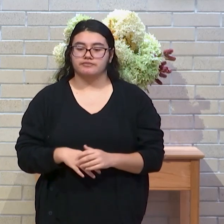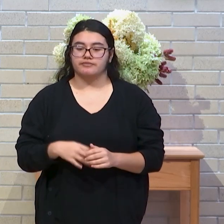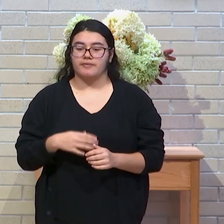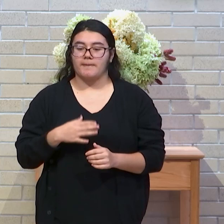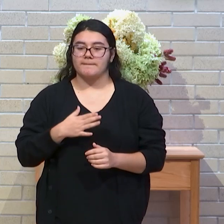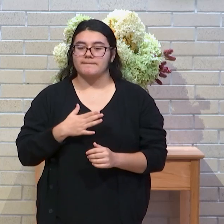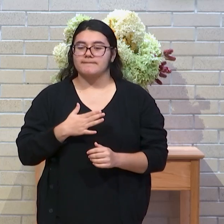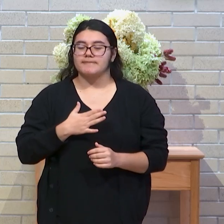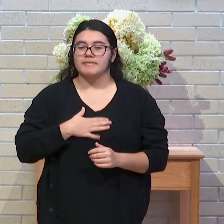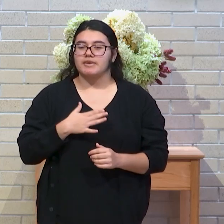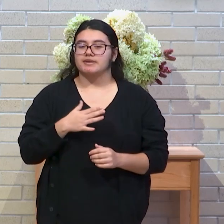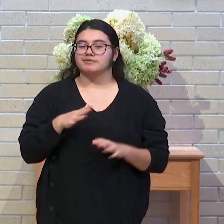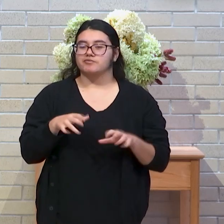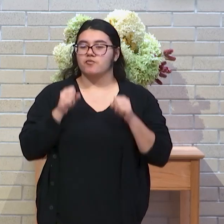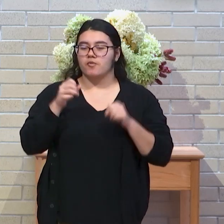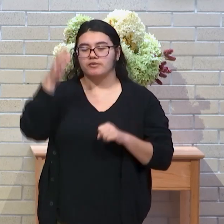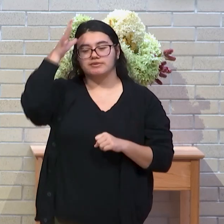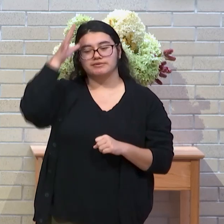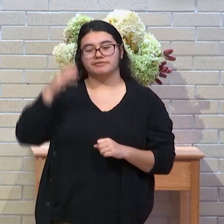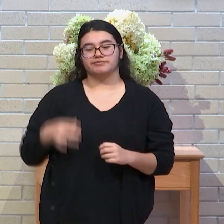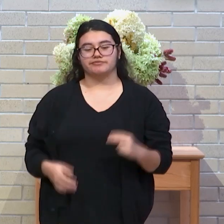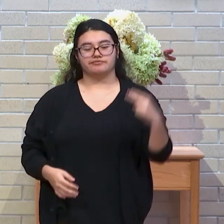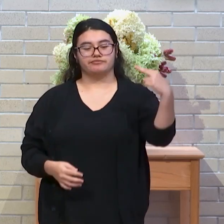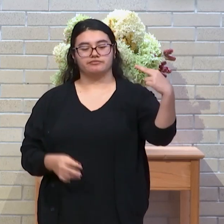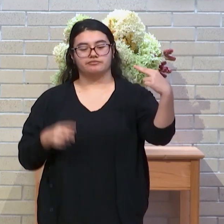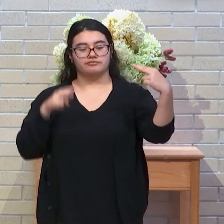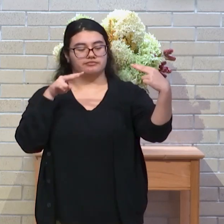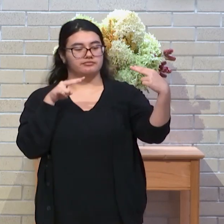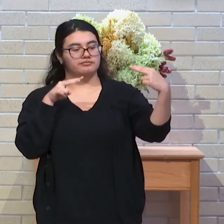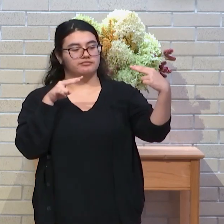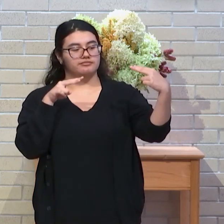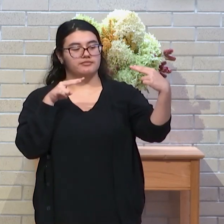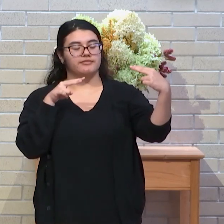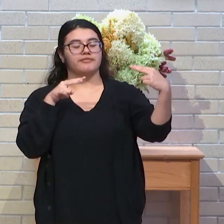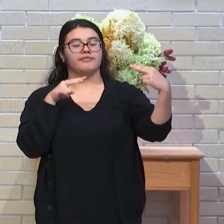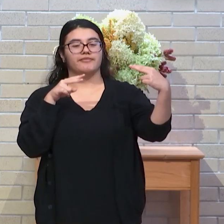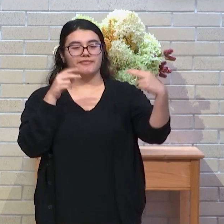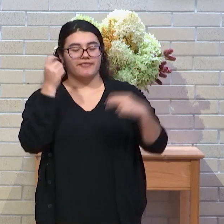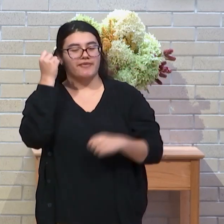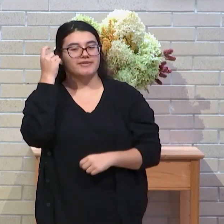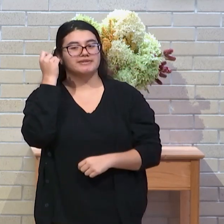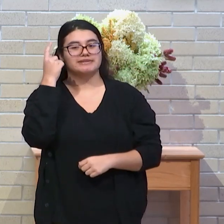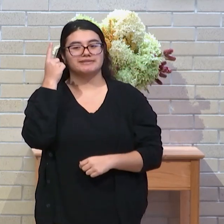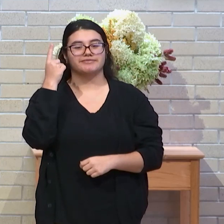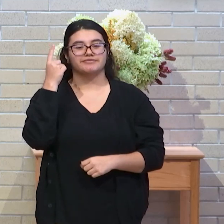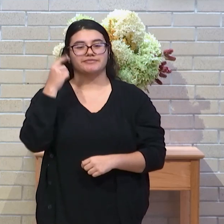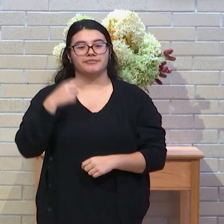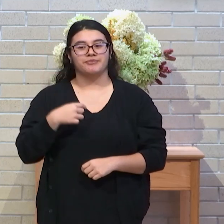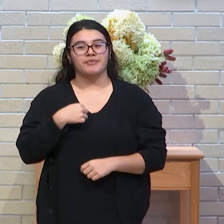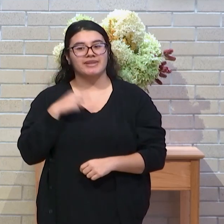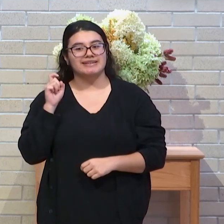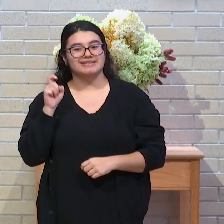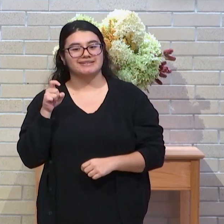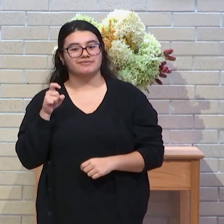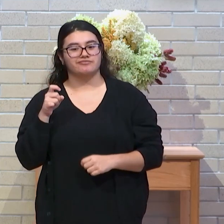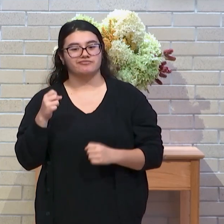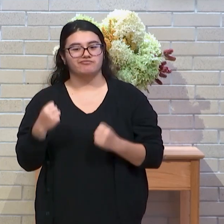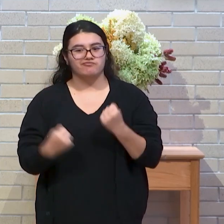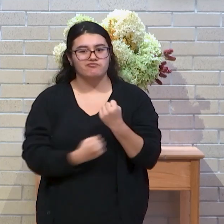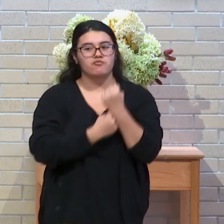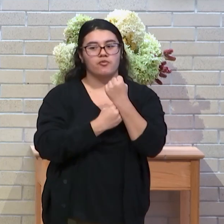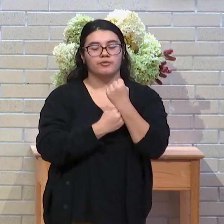just took me by the hand and essentially dragged me the rest of the way. Okay, it wasn't quite a drag, but I definitely leaned on his